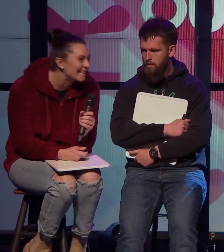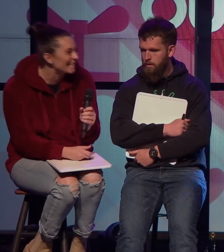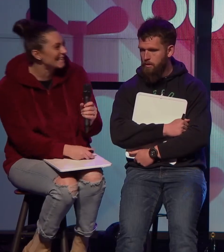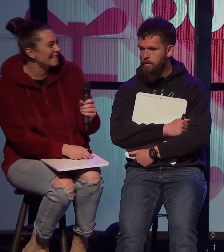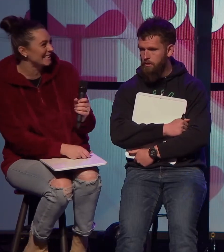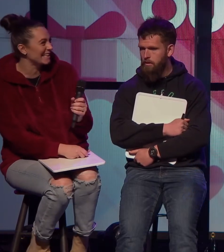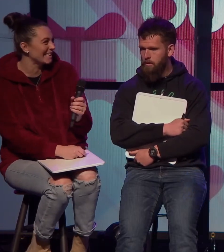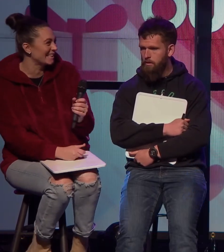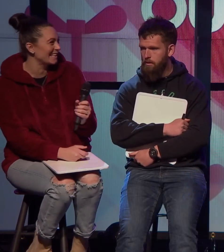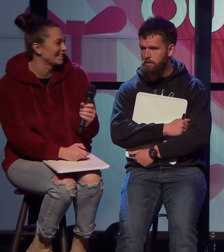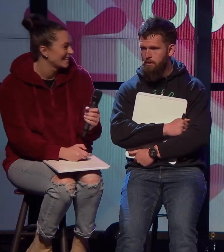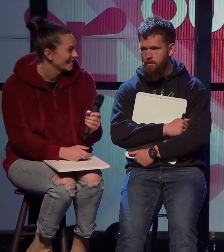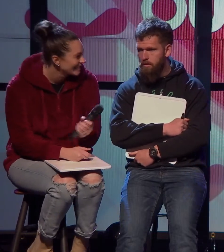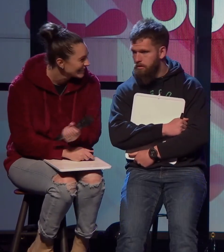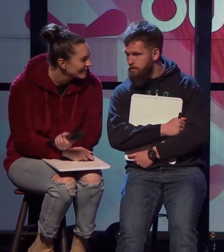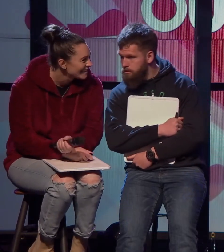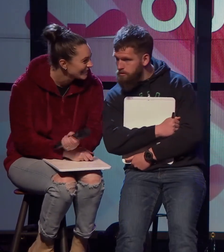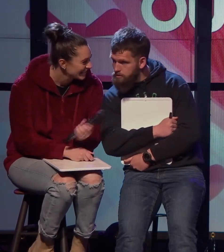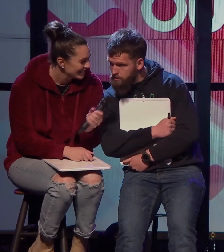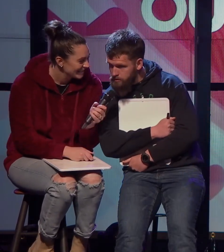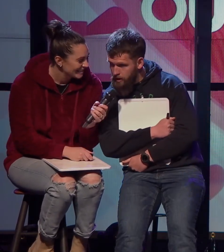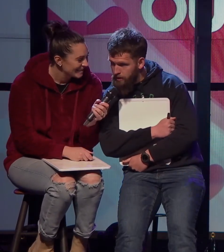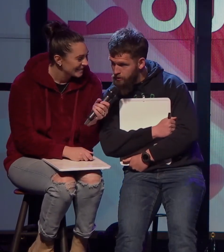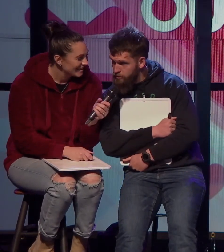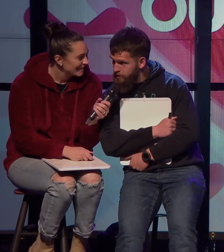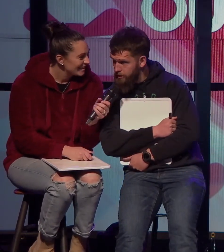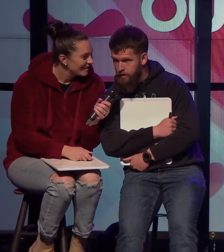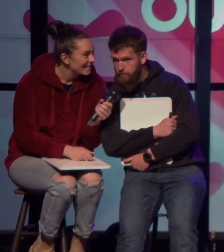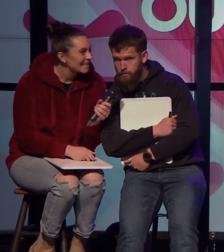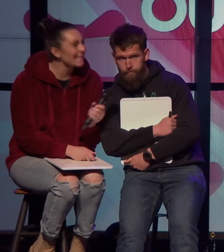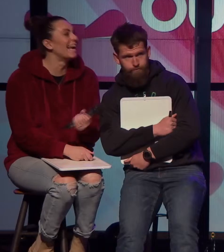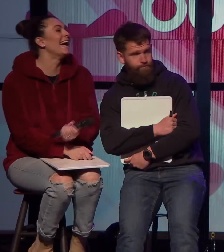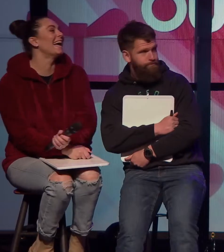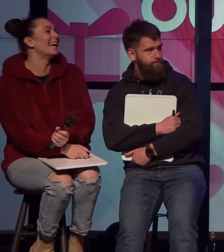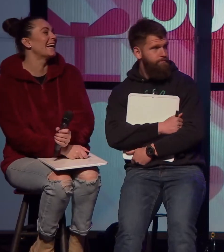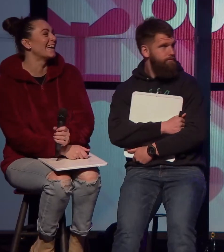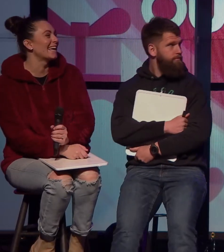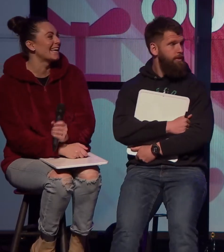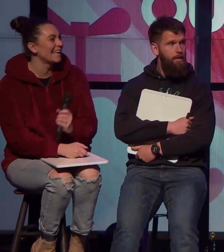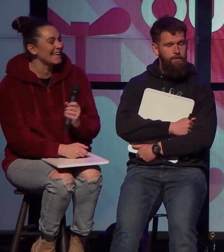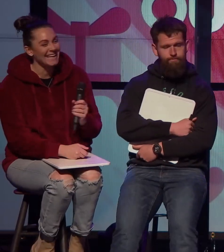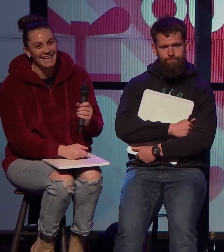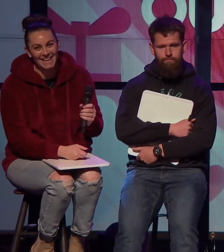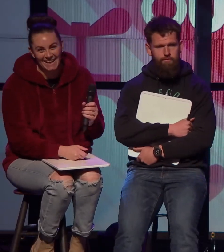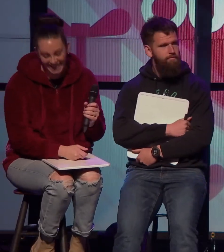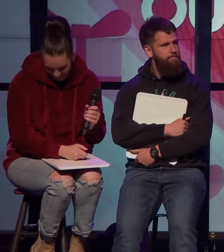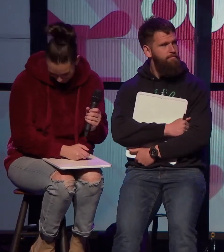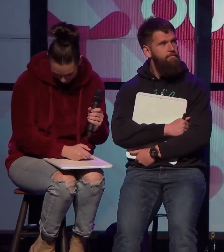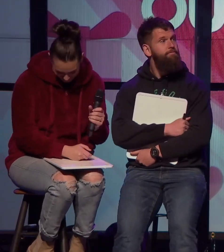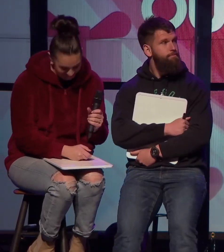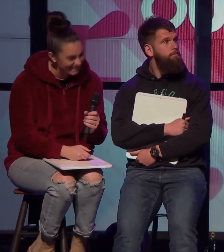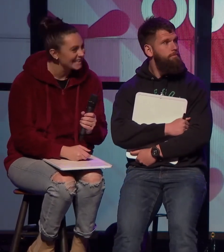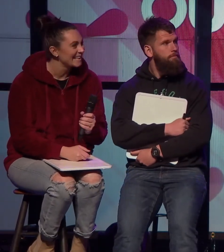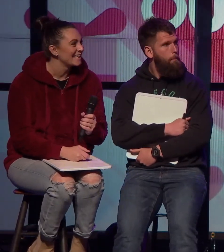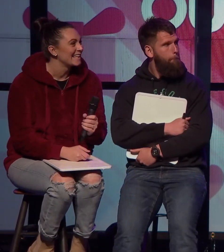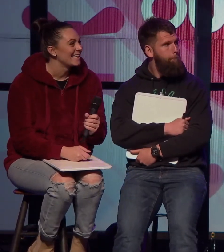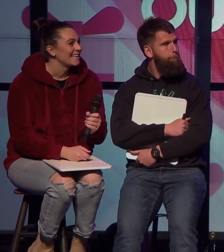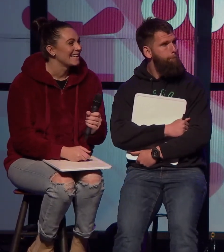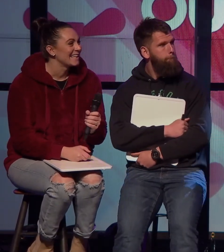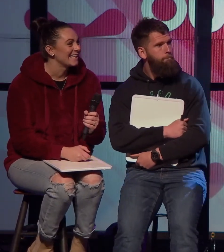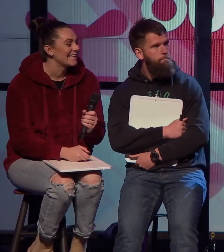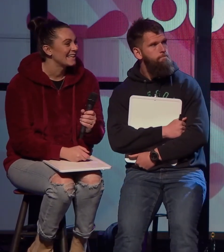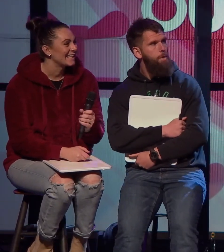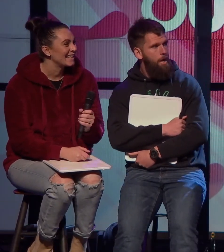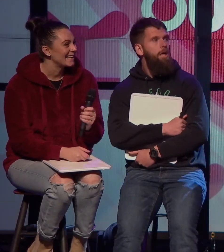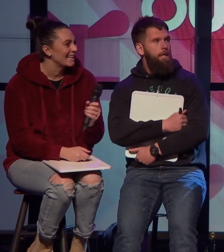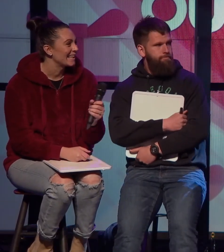Facebook. Oh, very good, very good. I love it. Sliding those DMs. Sliding the DMs. And Sam, I